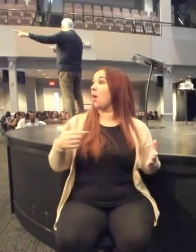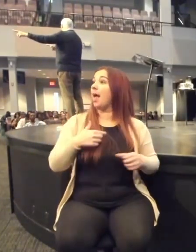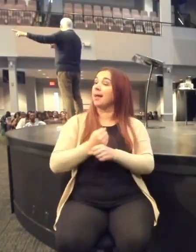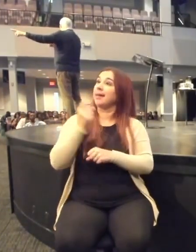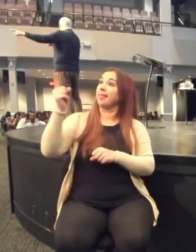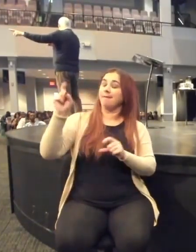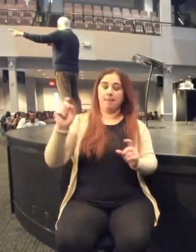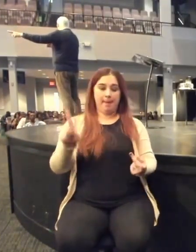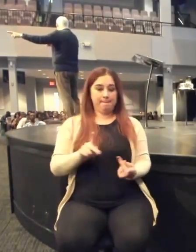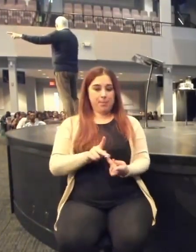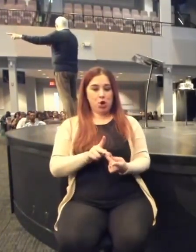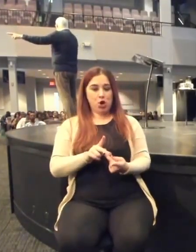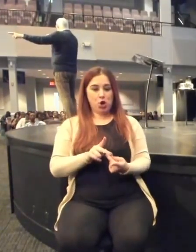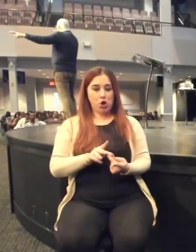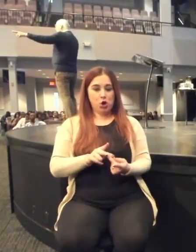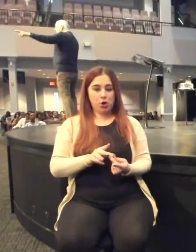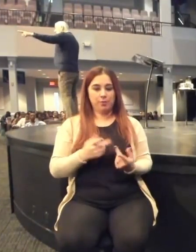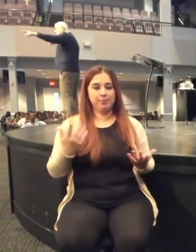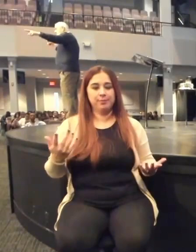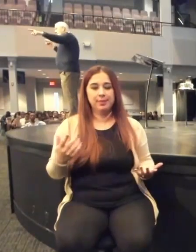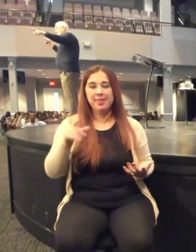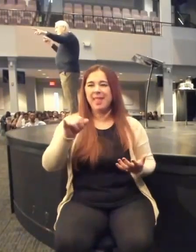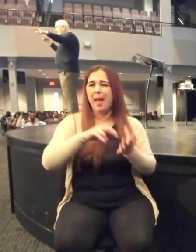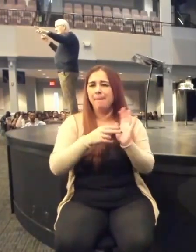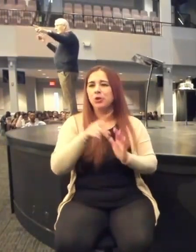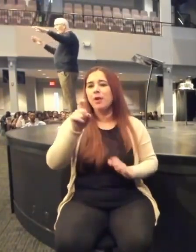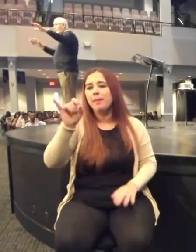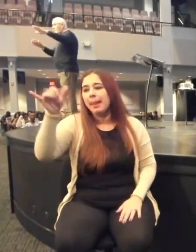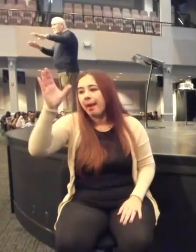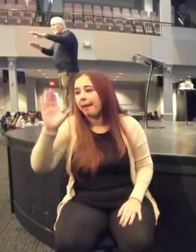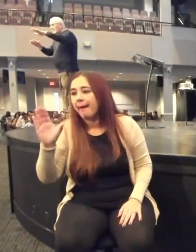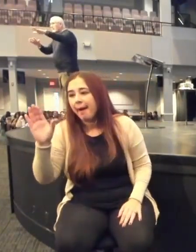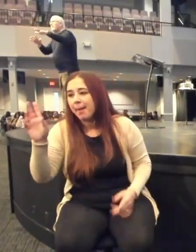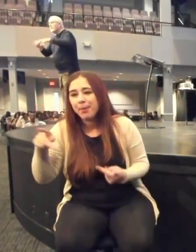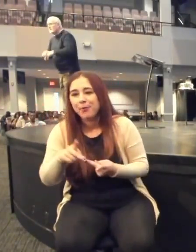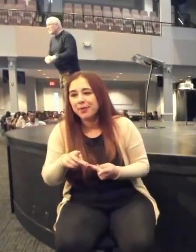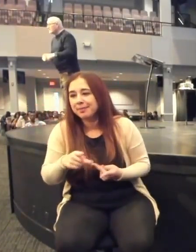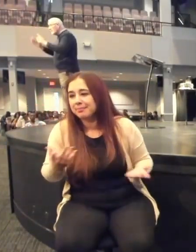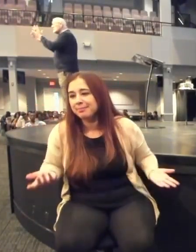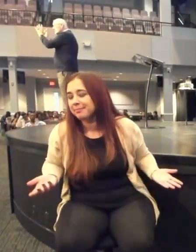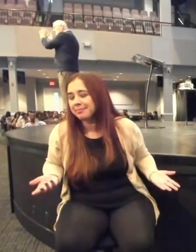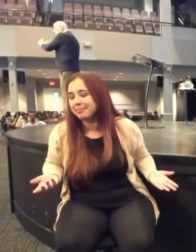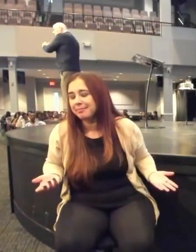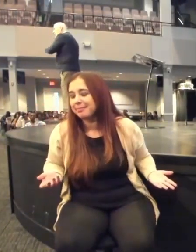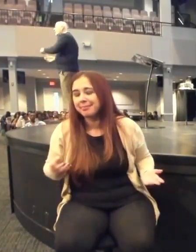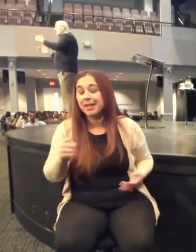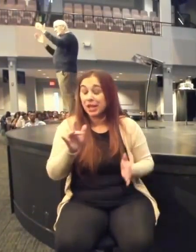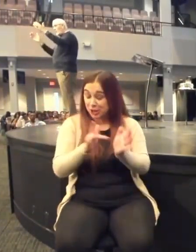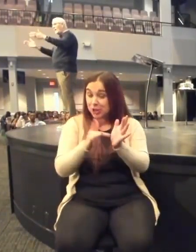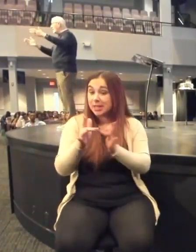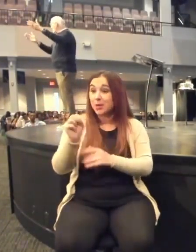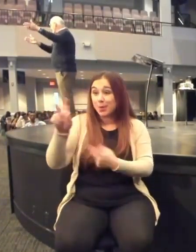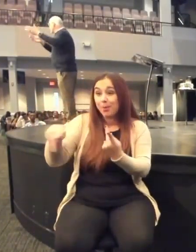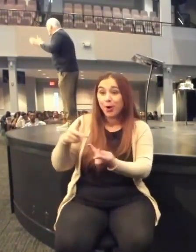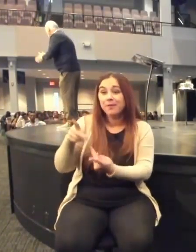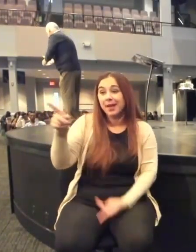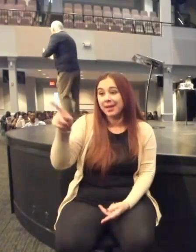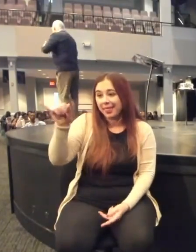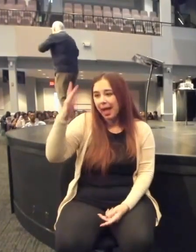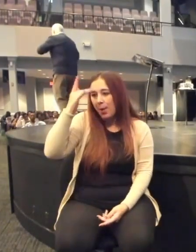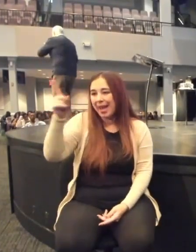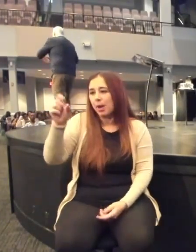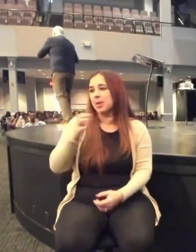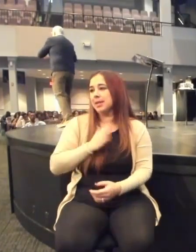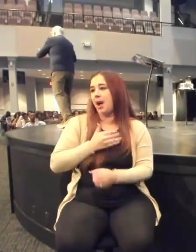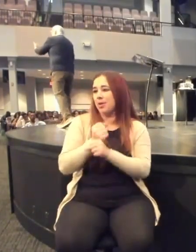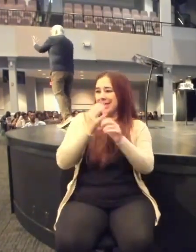that's by being as perfect as God is. That's the only acceptance. Jesus was perfect. That's why he is our Savior,